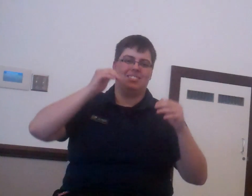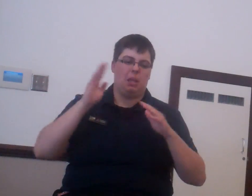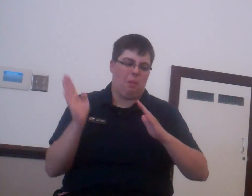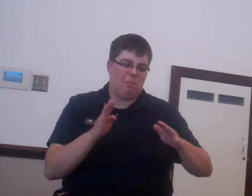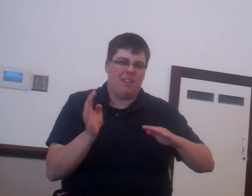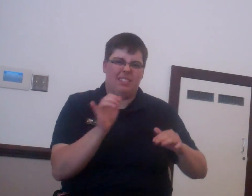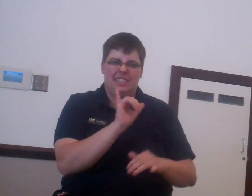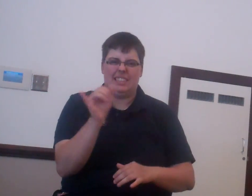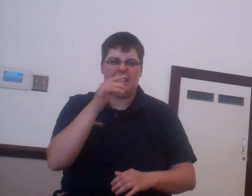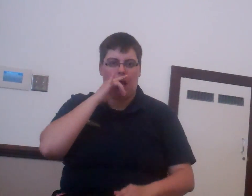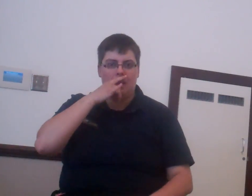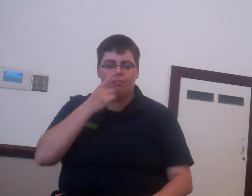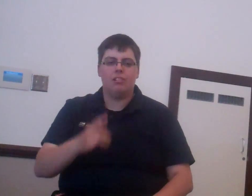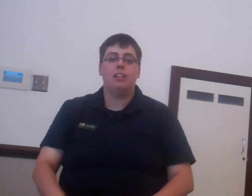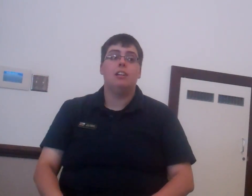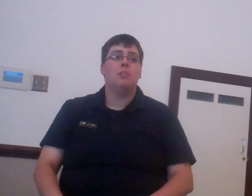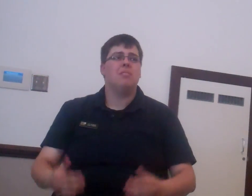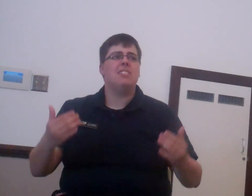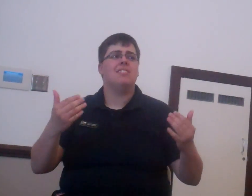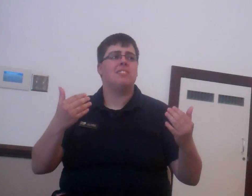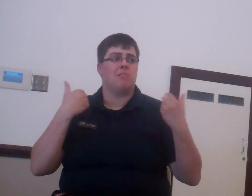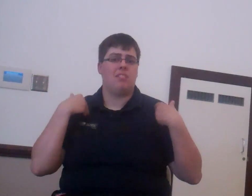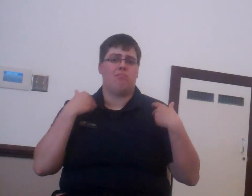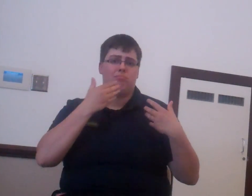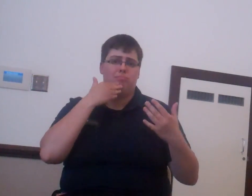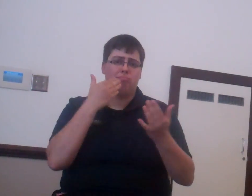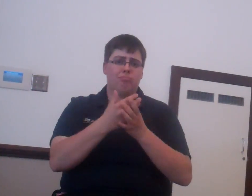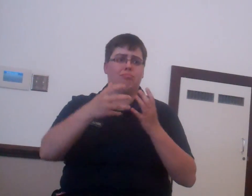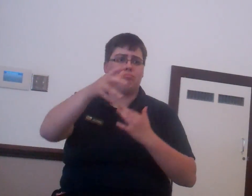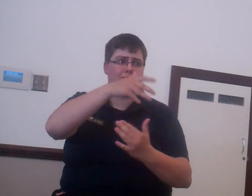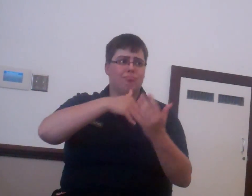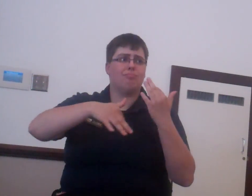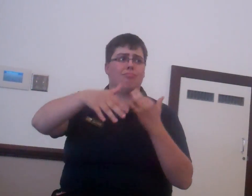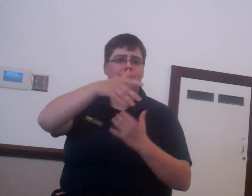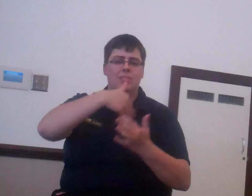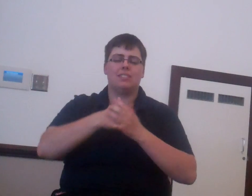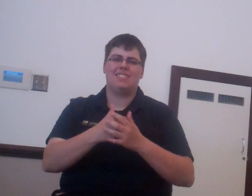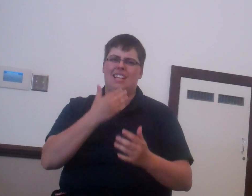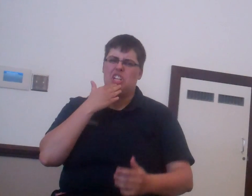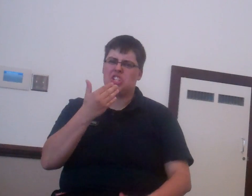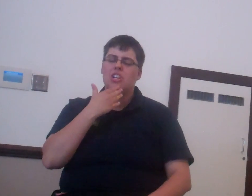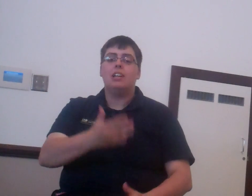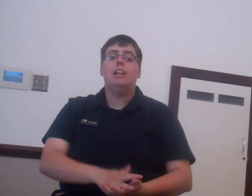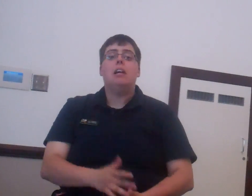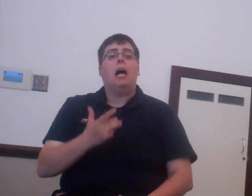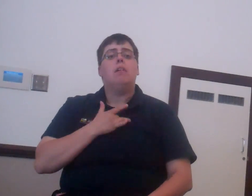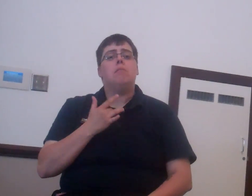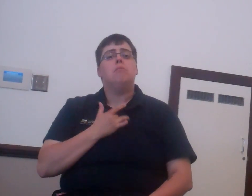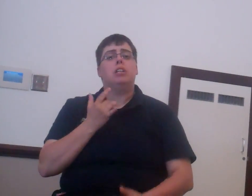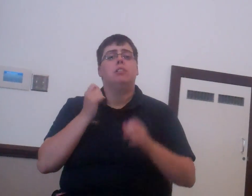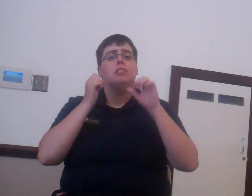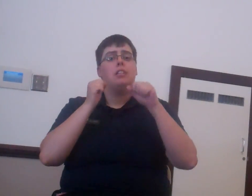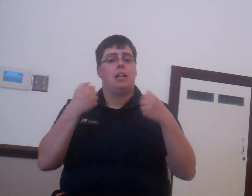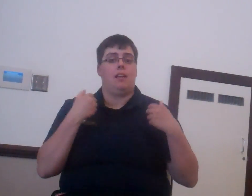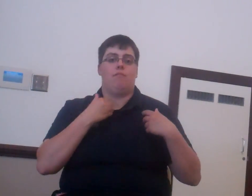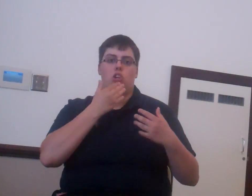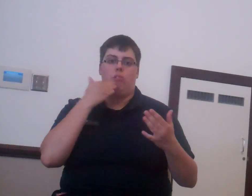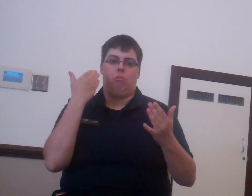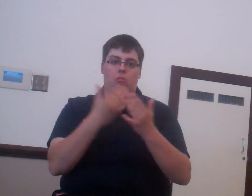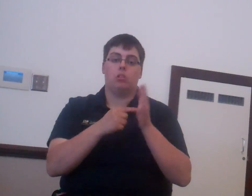Alright, so we have kind of a nice variety, I think, which is good. I think that'll give us a good bunch of examples to draw from